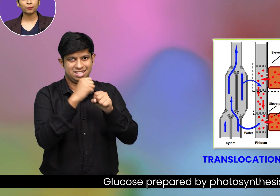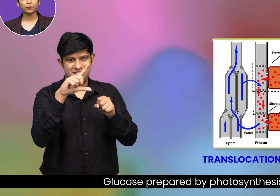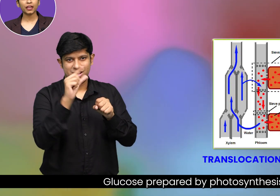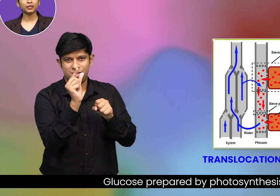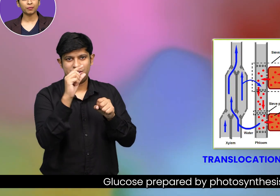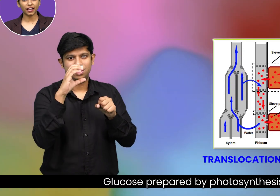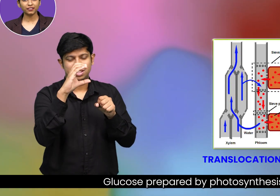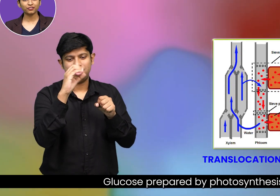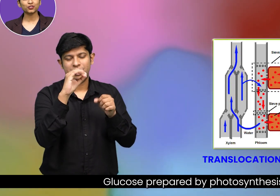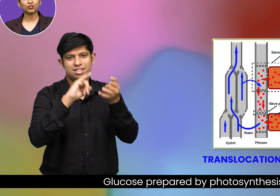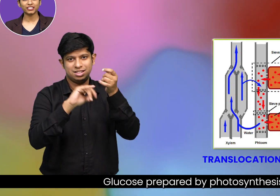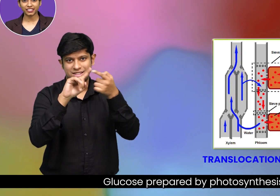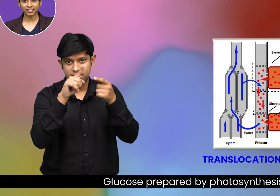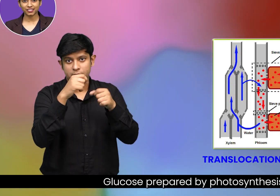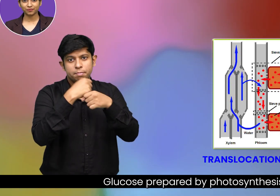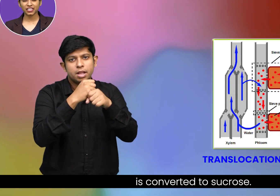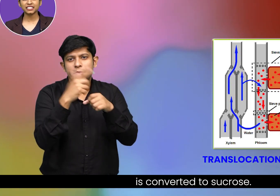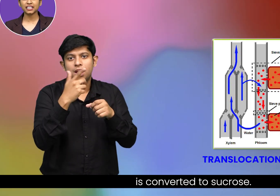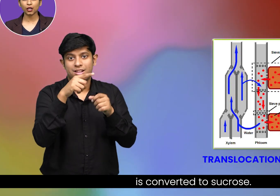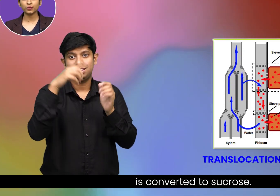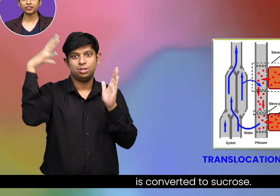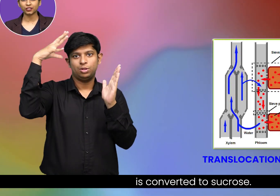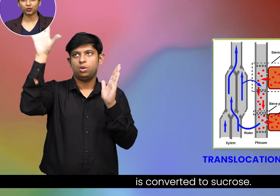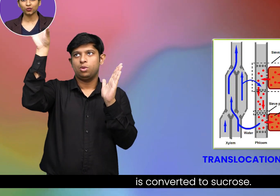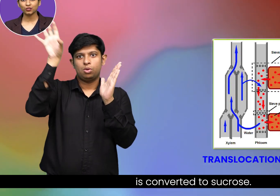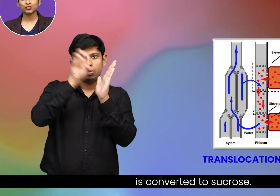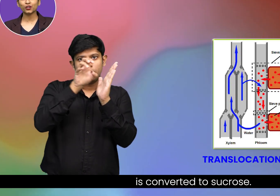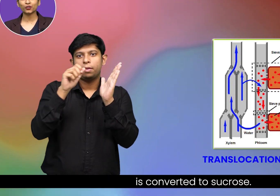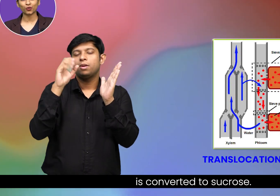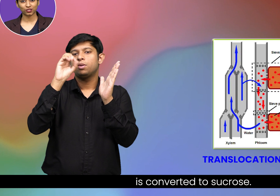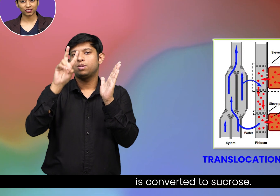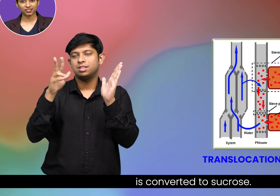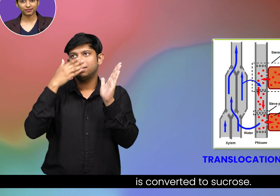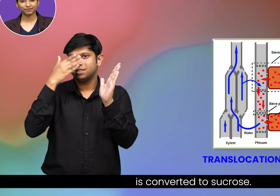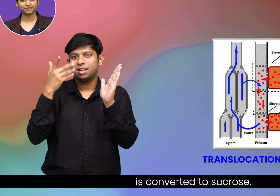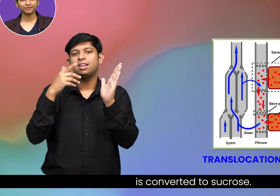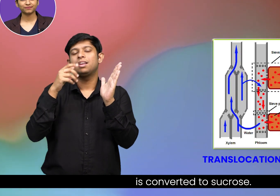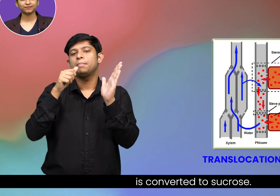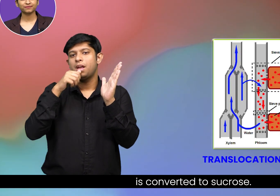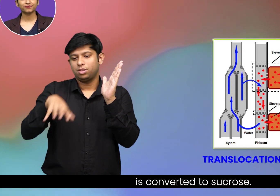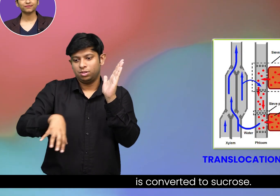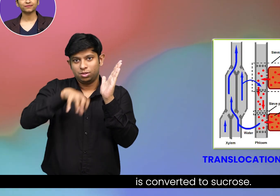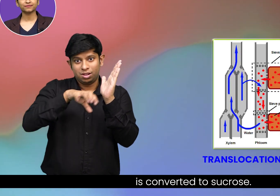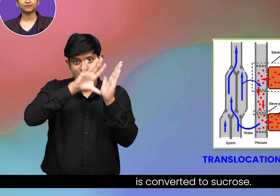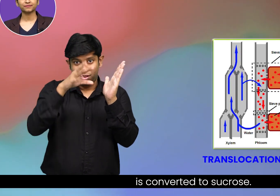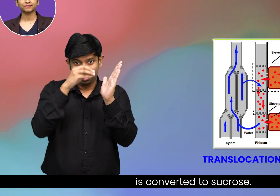Glucose prepared by photosynthesis is converted to sucrose.